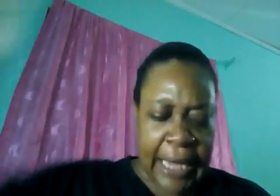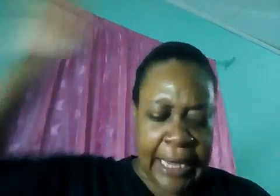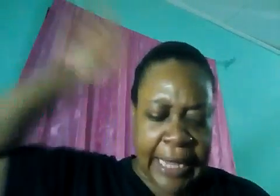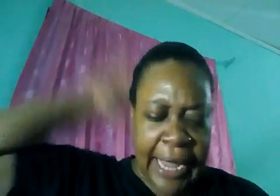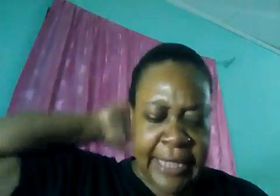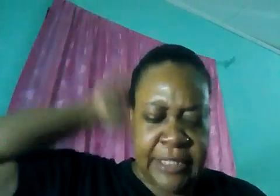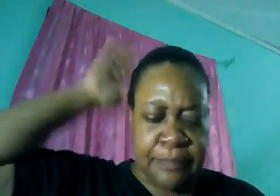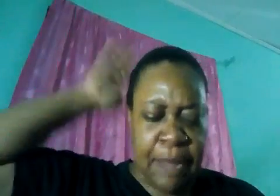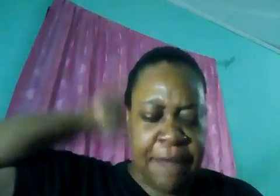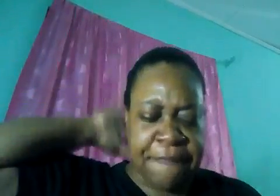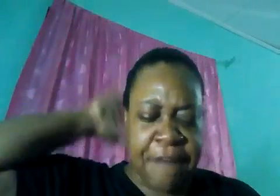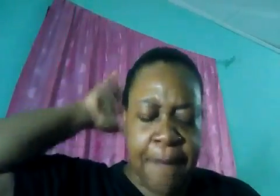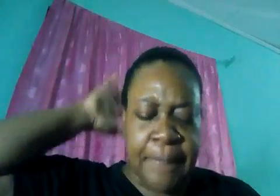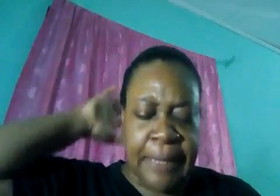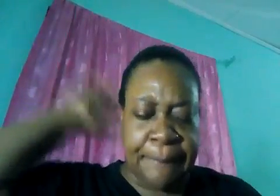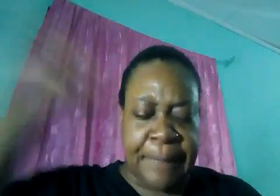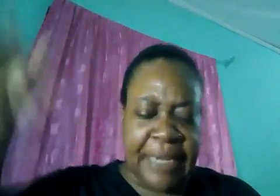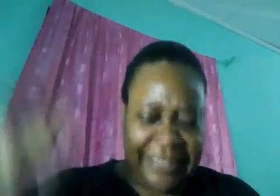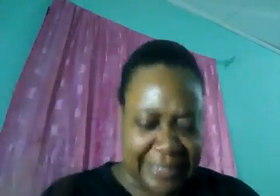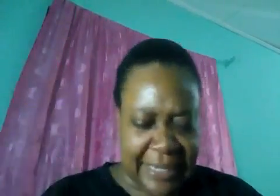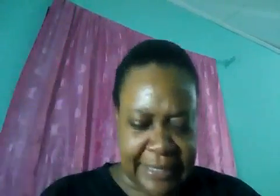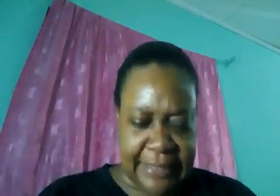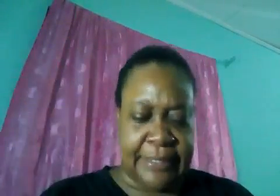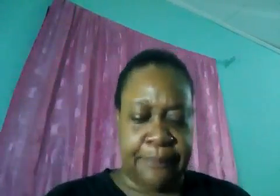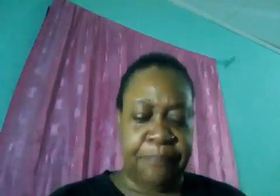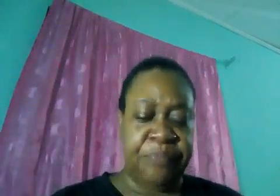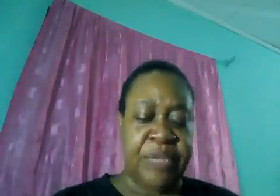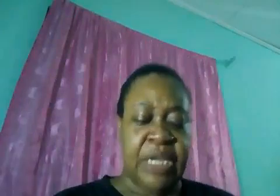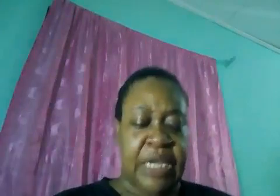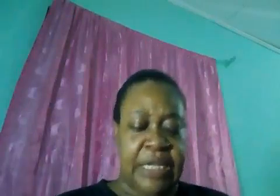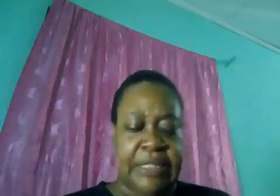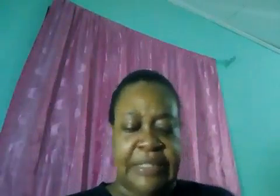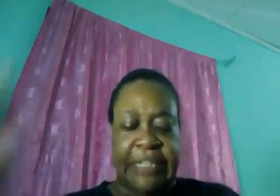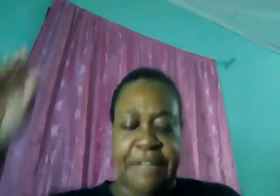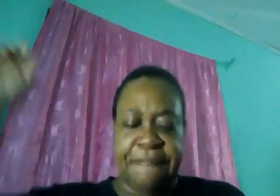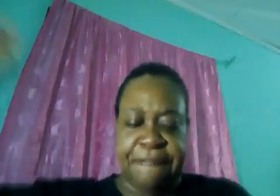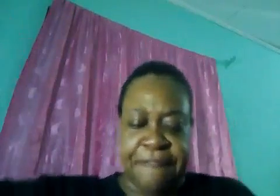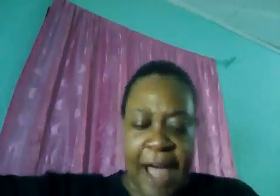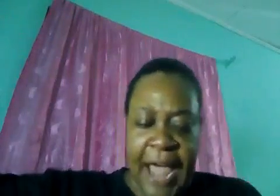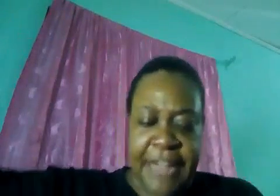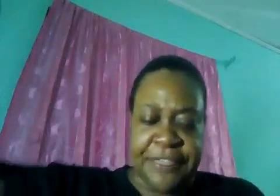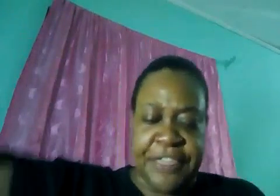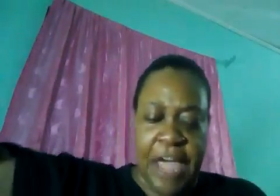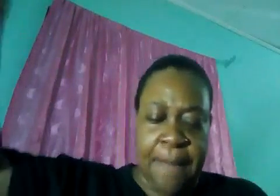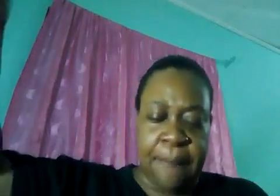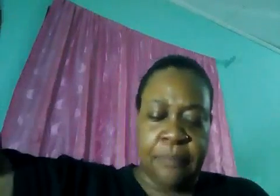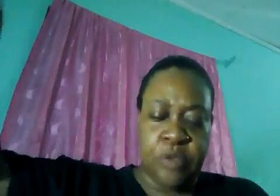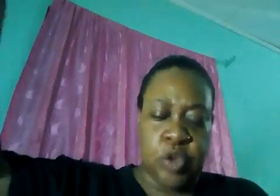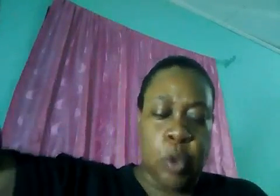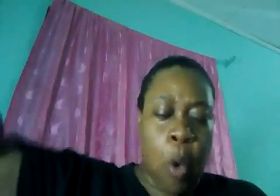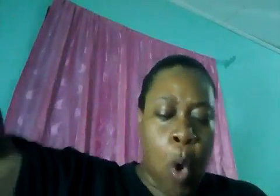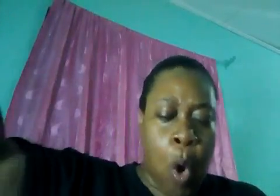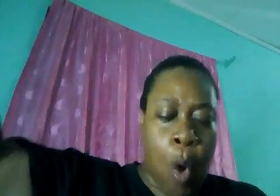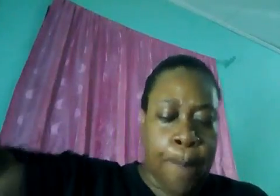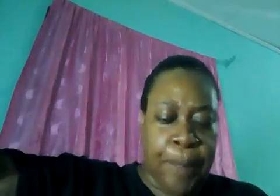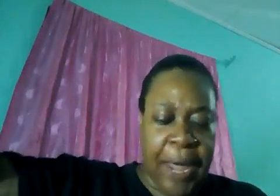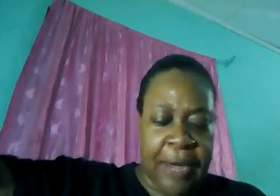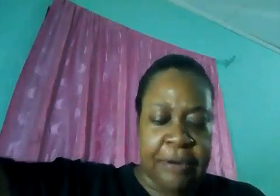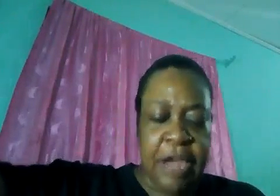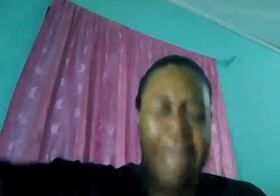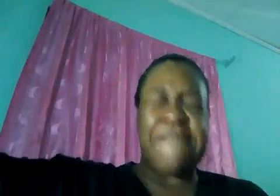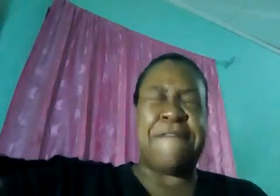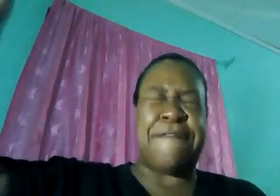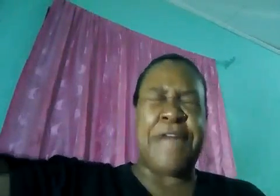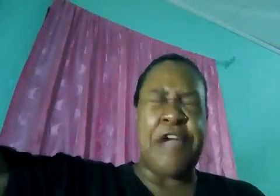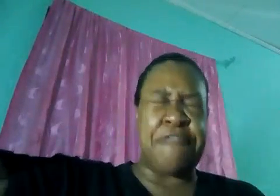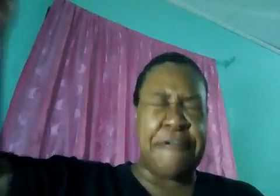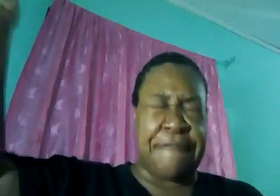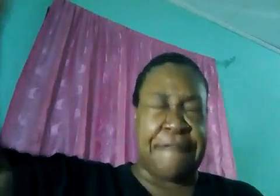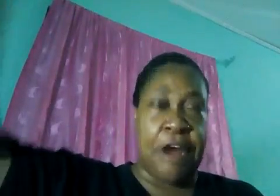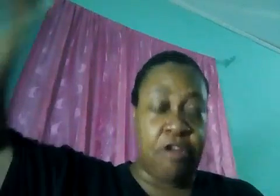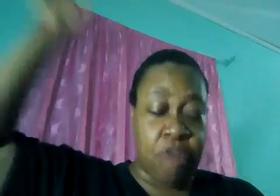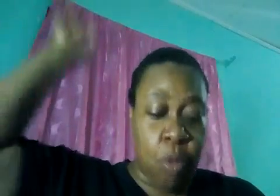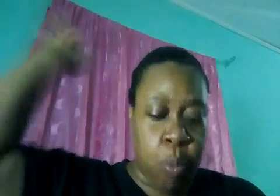against my family blessings, divide them to open very, very